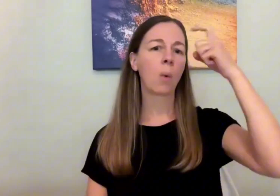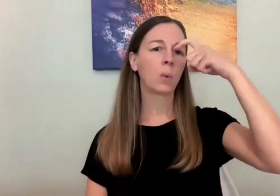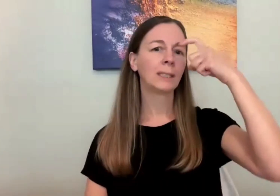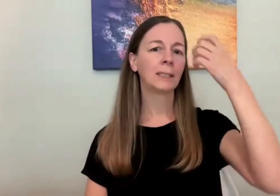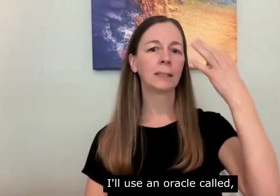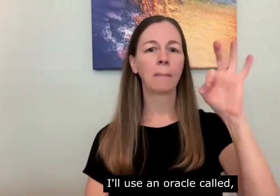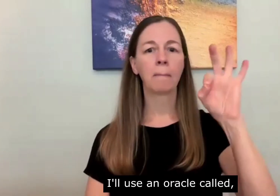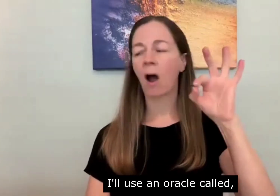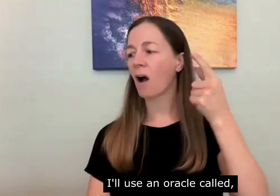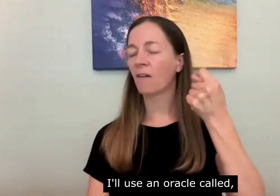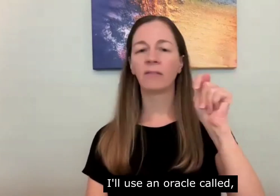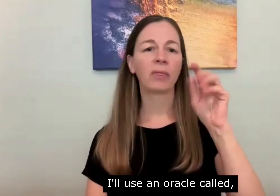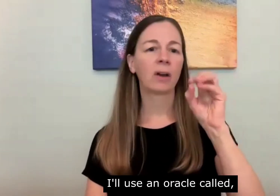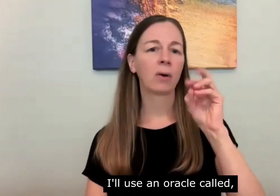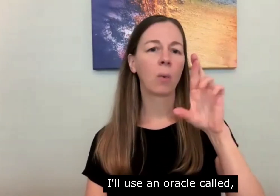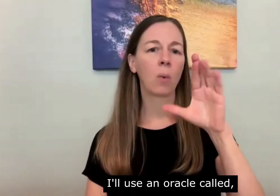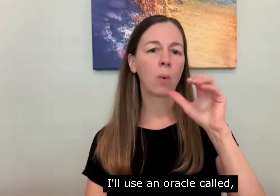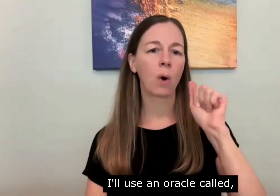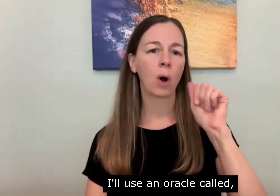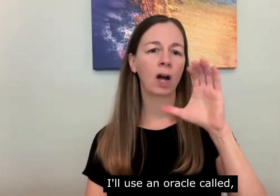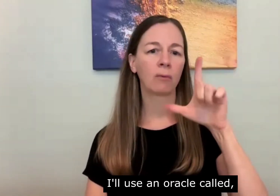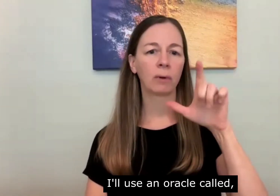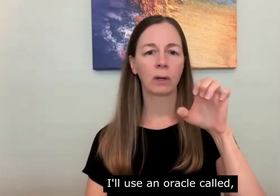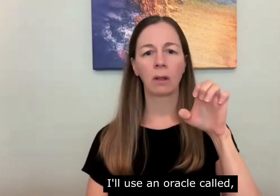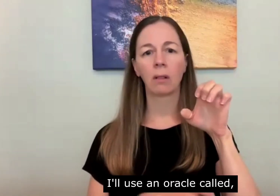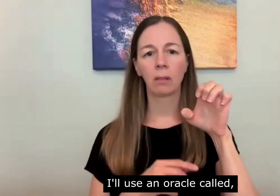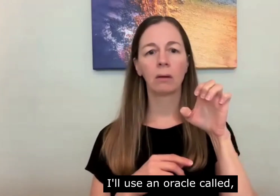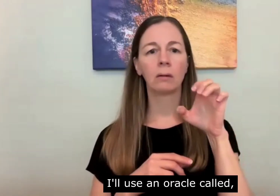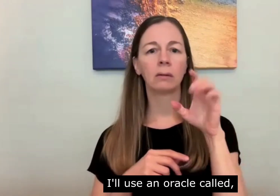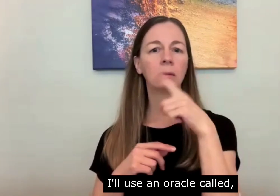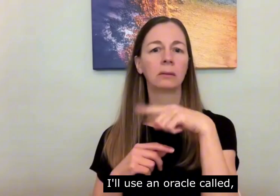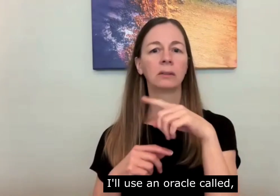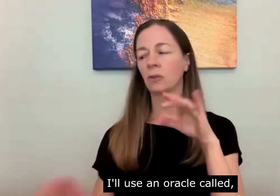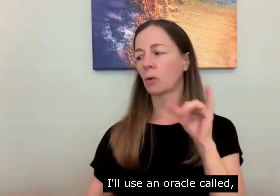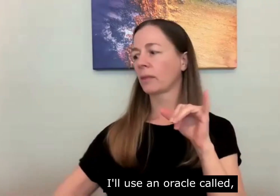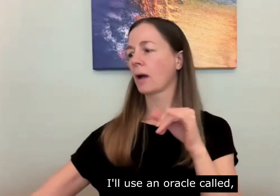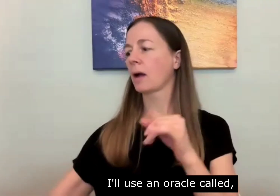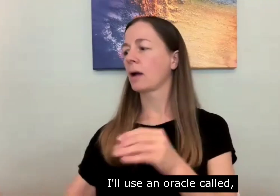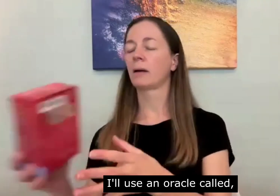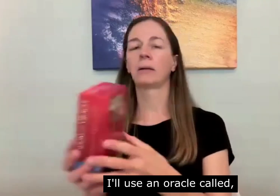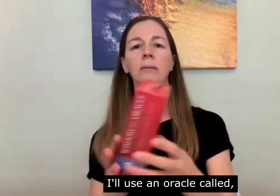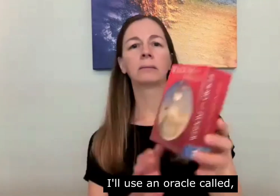I'll use an oracle called the Wisdom of the